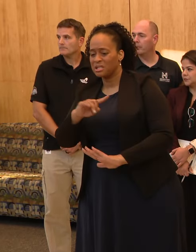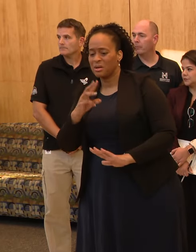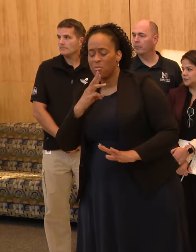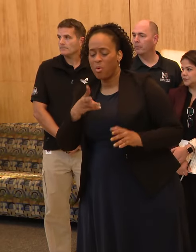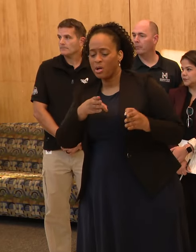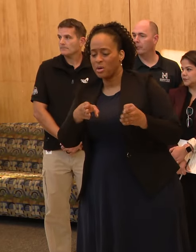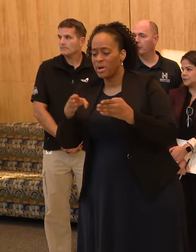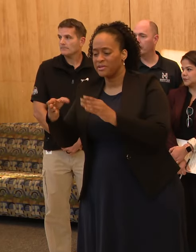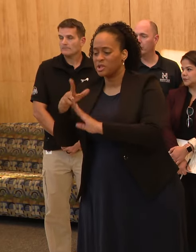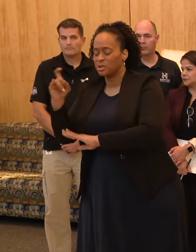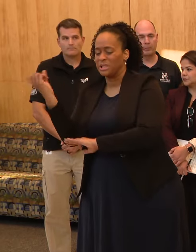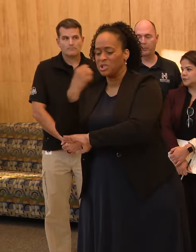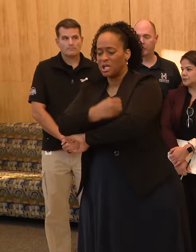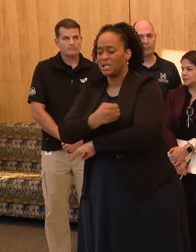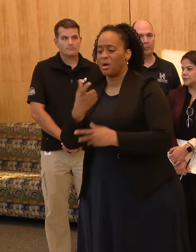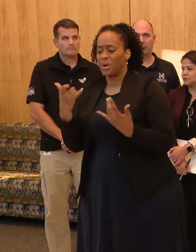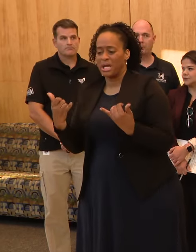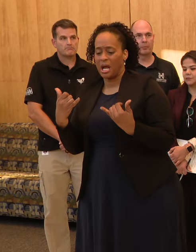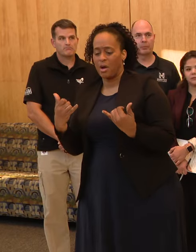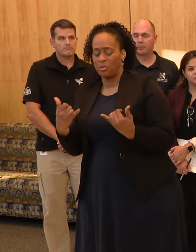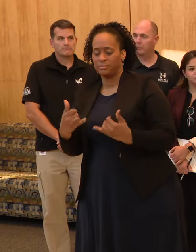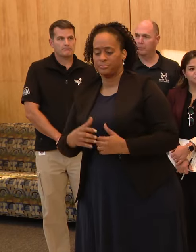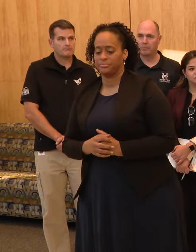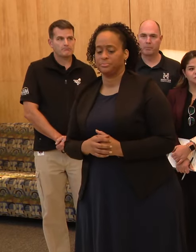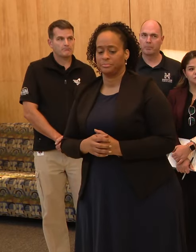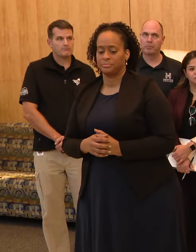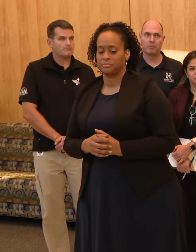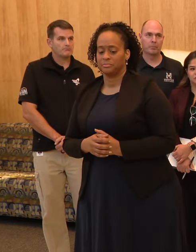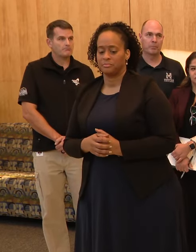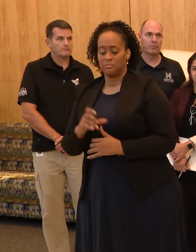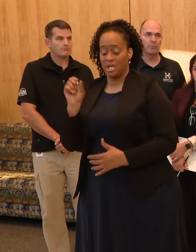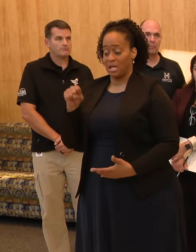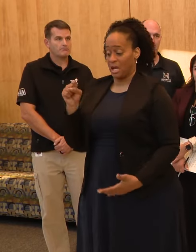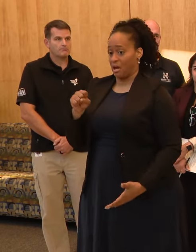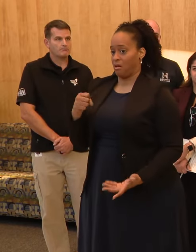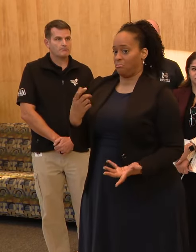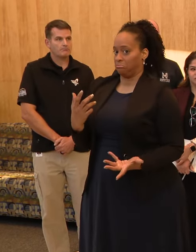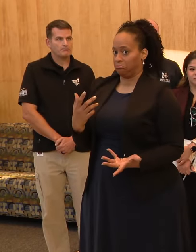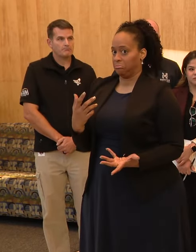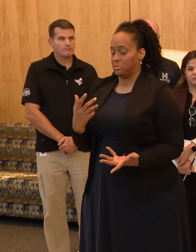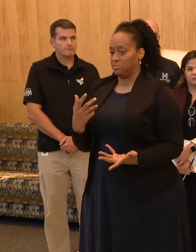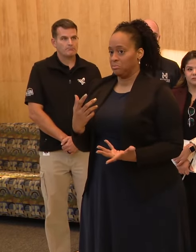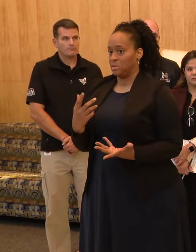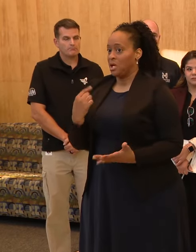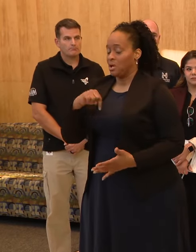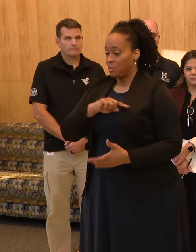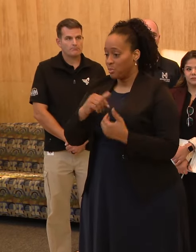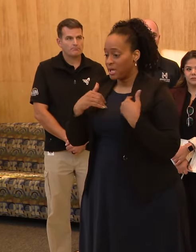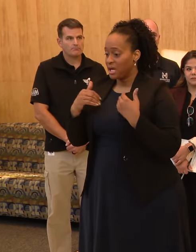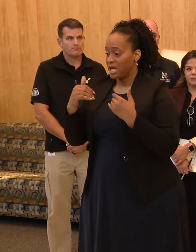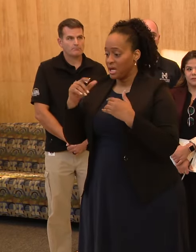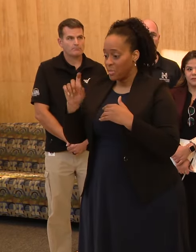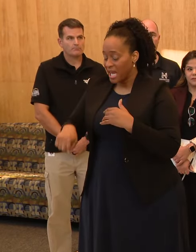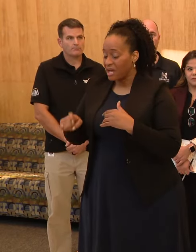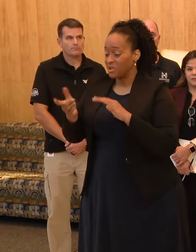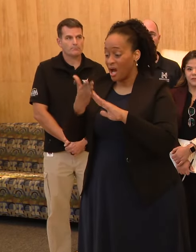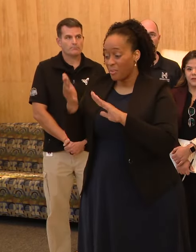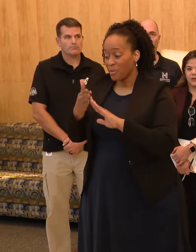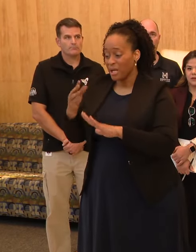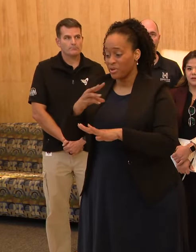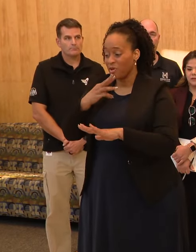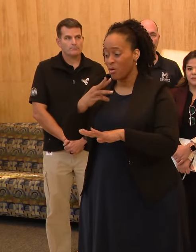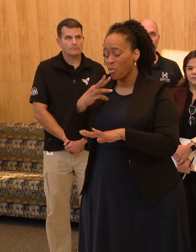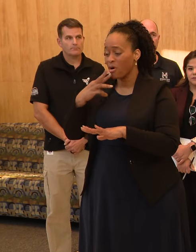should be shut down right now? Yeah, I mean, no, we've got to operate with our water